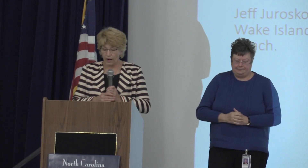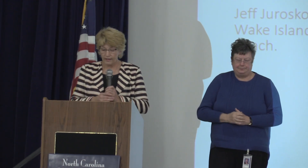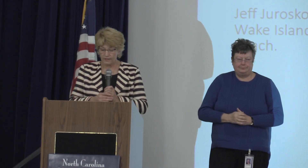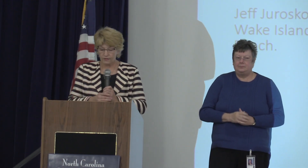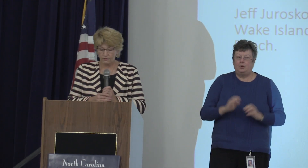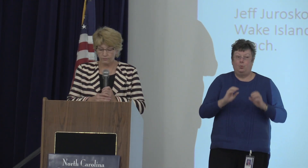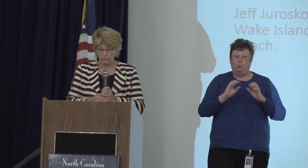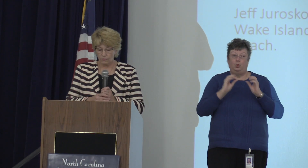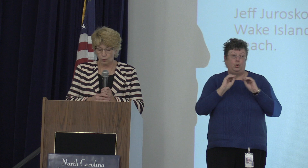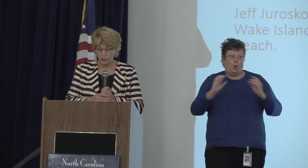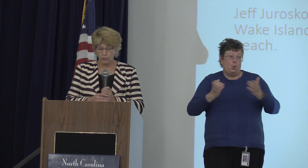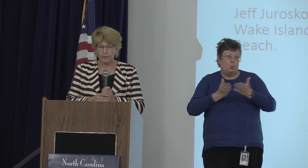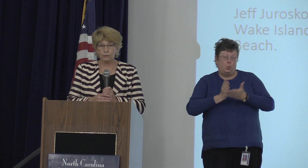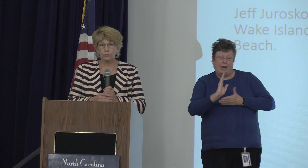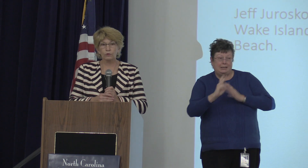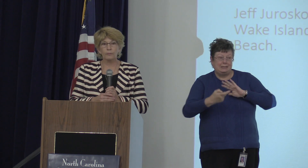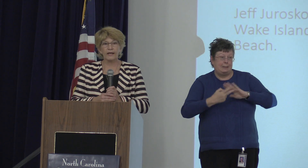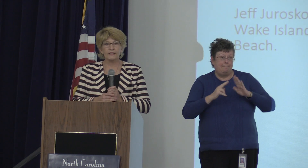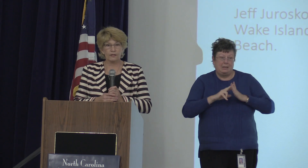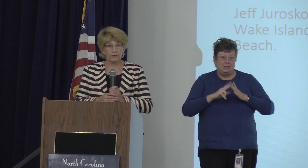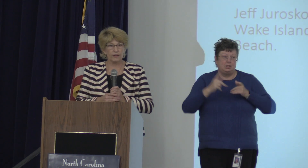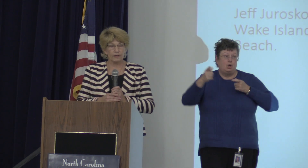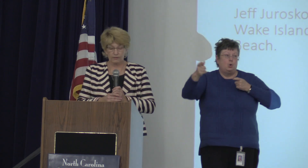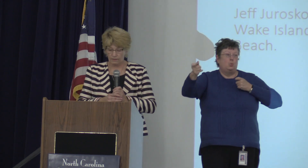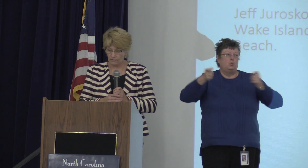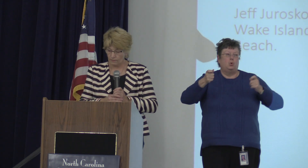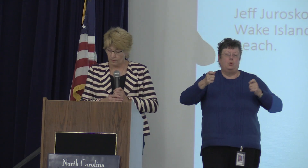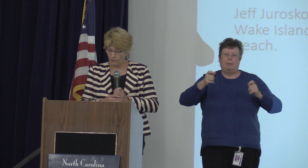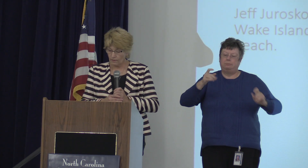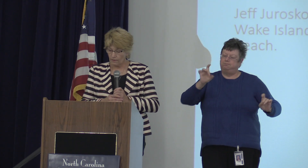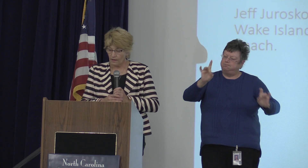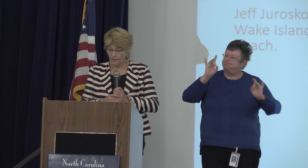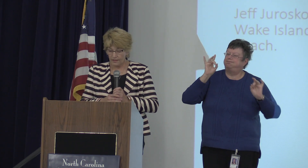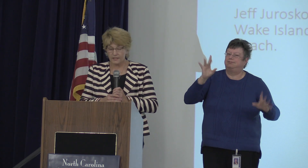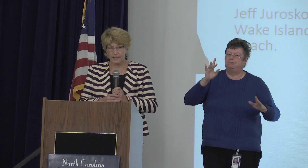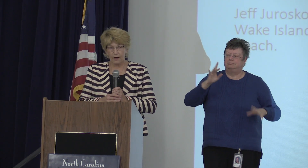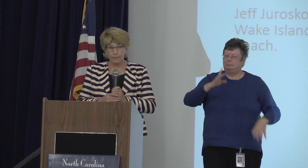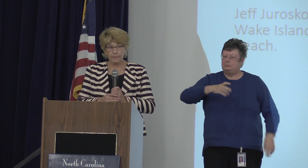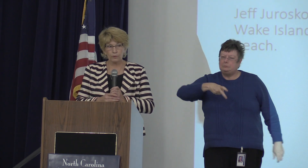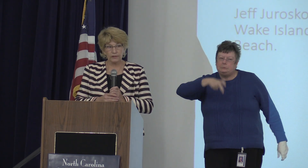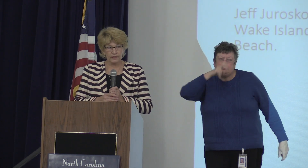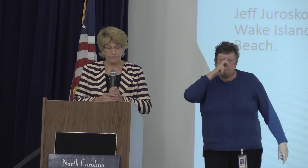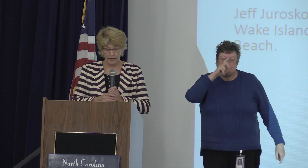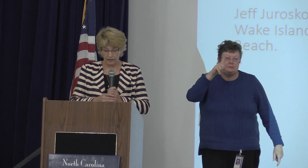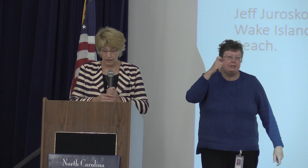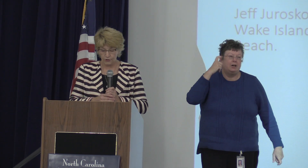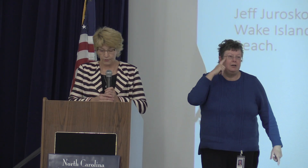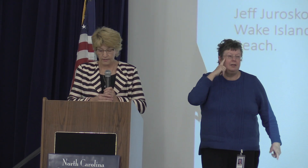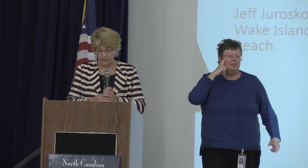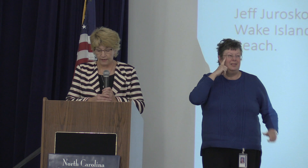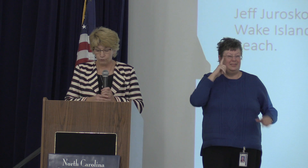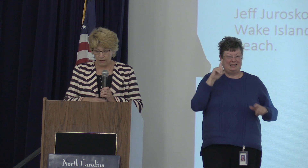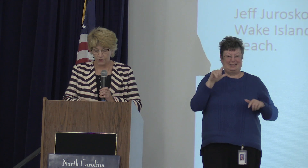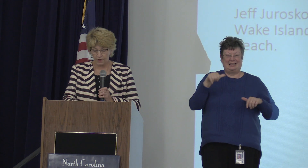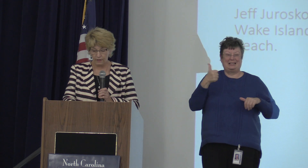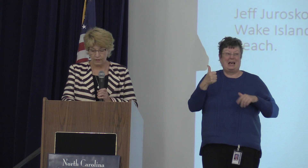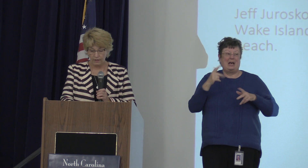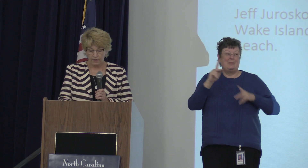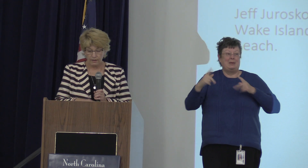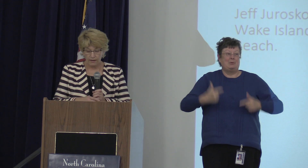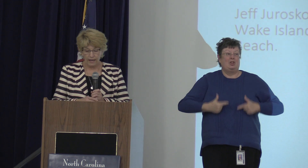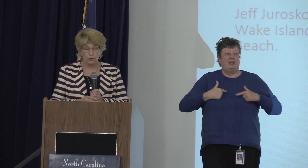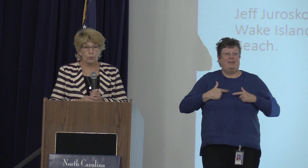Without these rights, we would be ruled by tyranny. This is how people live in countries like